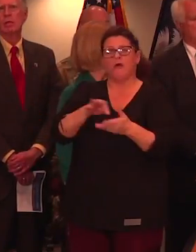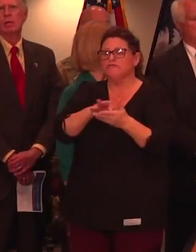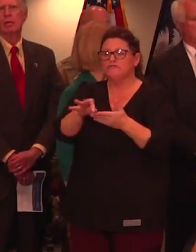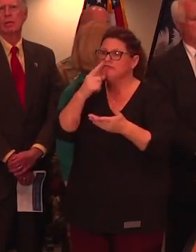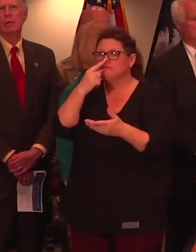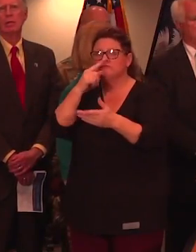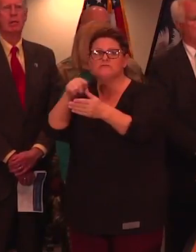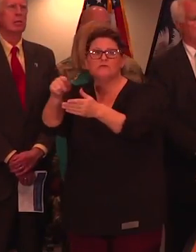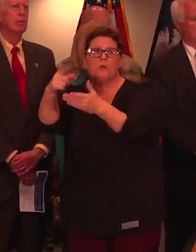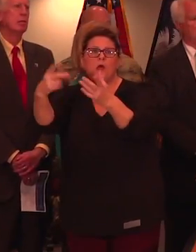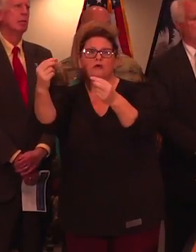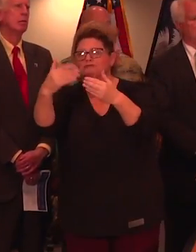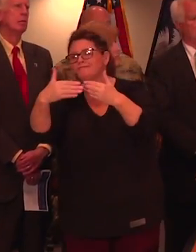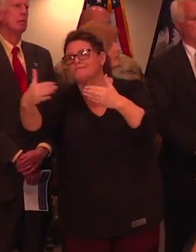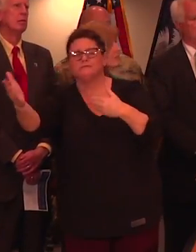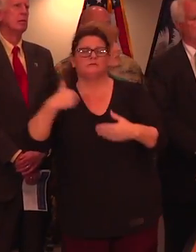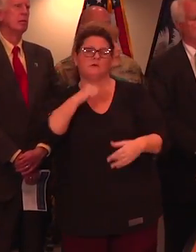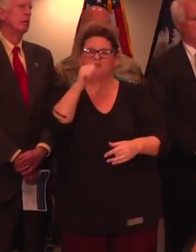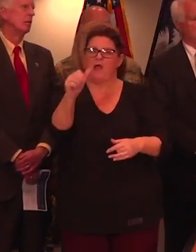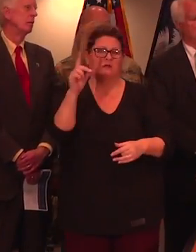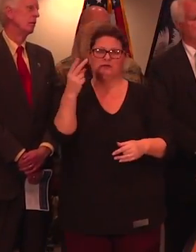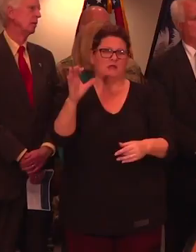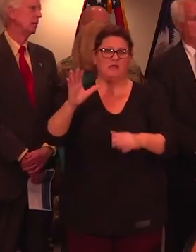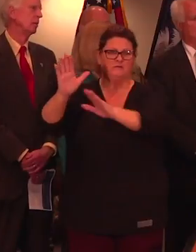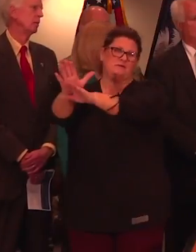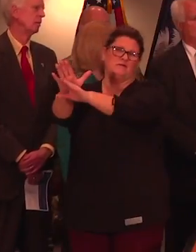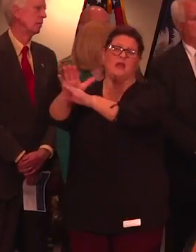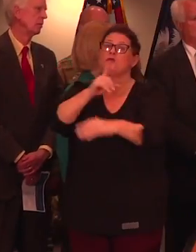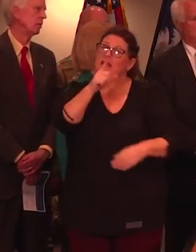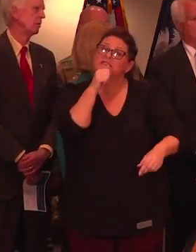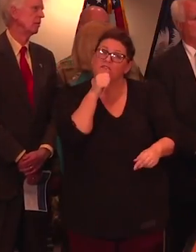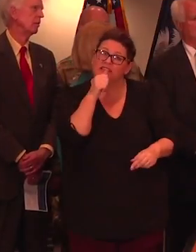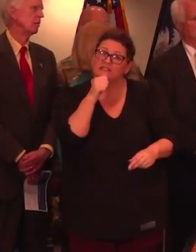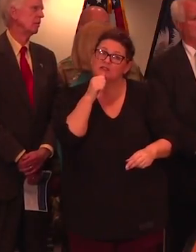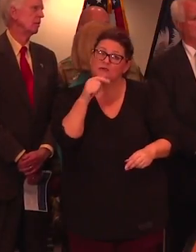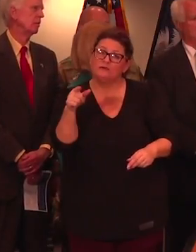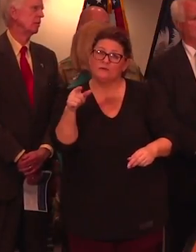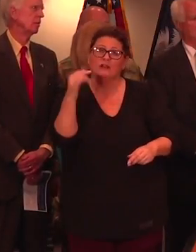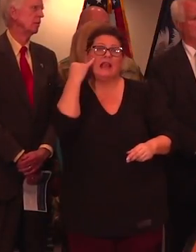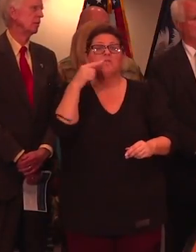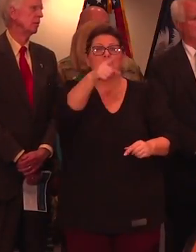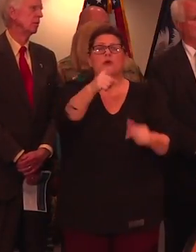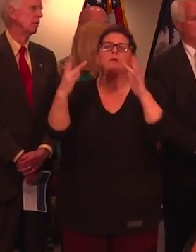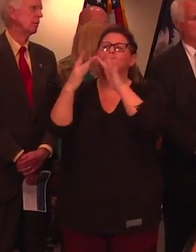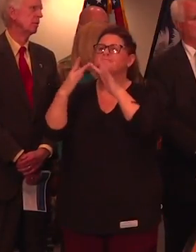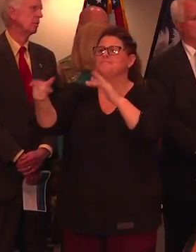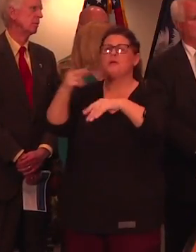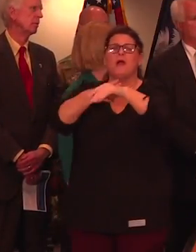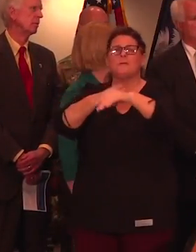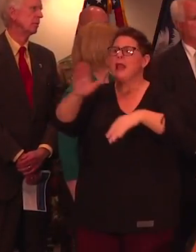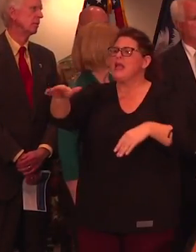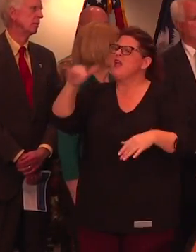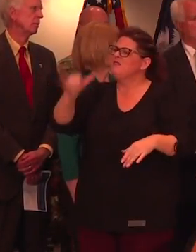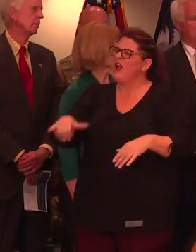their outcomes or their status. And in fact, that information is confidential. If you were to contact a healthcare facility and ask about an individual